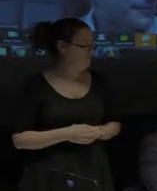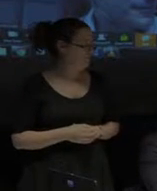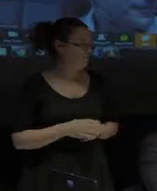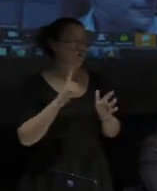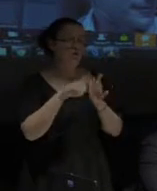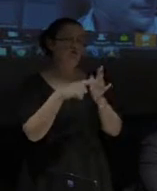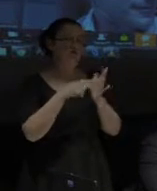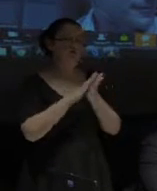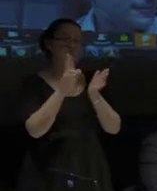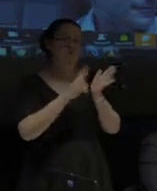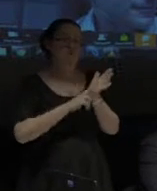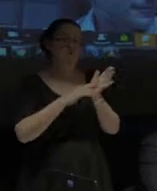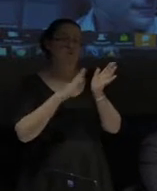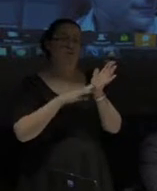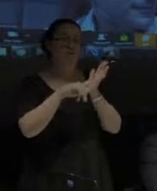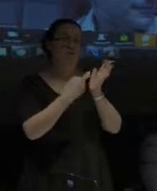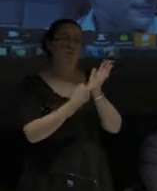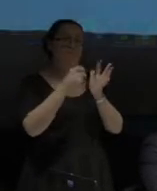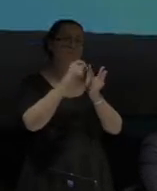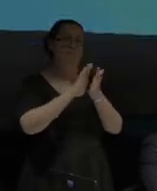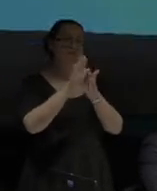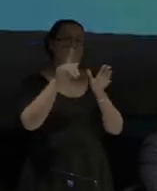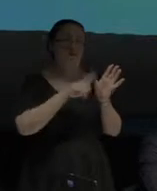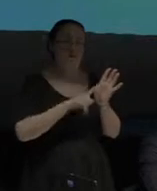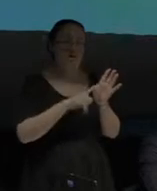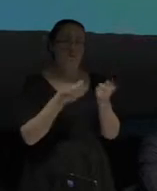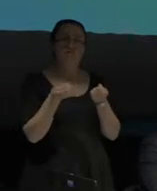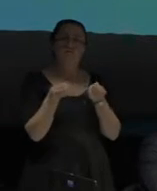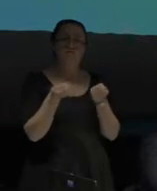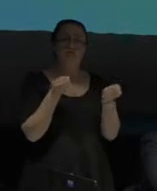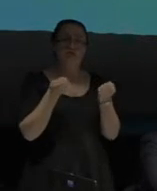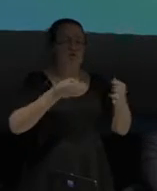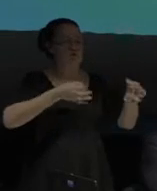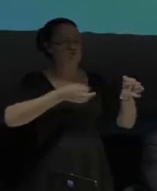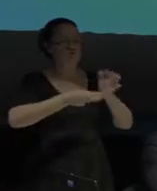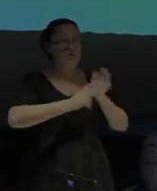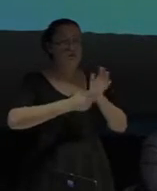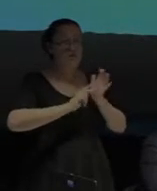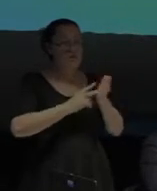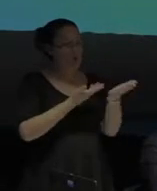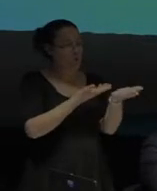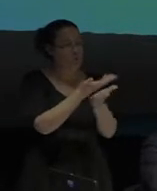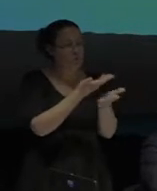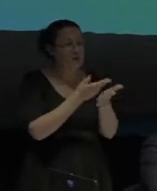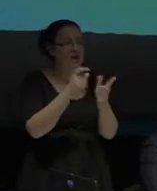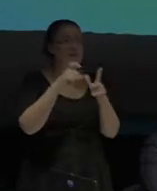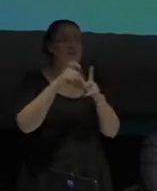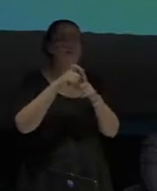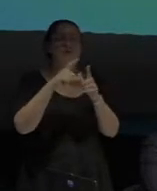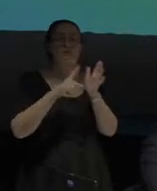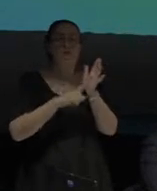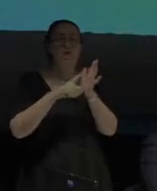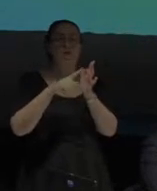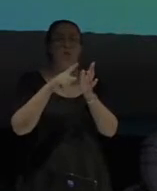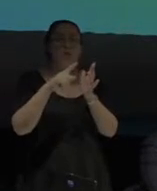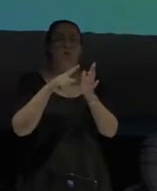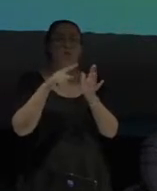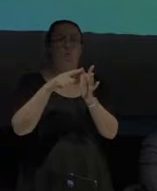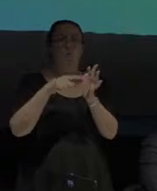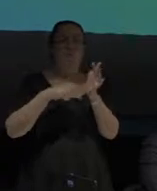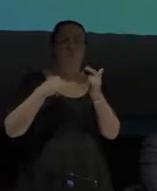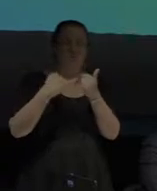John Murphy is Director of Financial Services Strategies and Operations Consultancy at Deloitte and also has